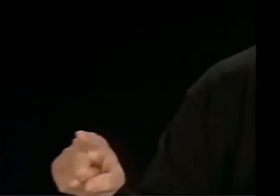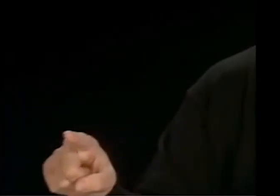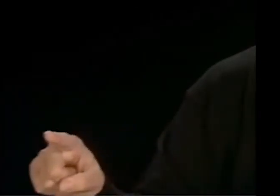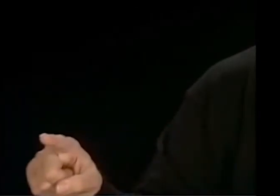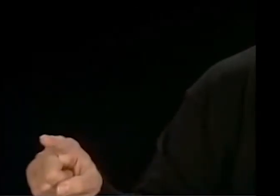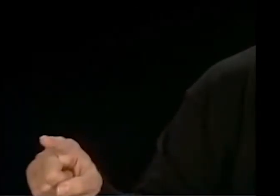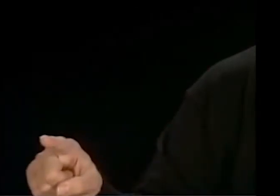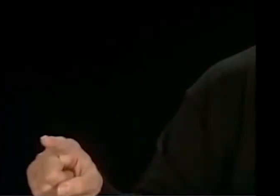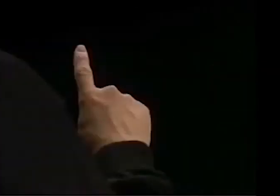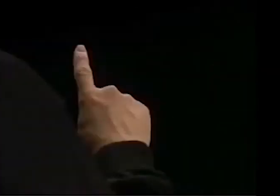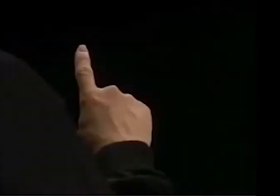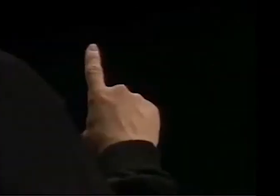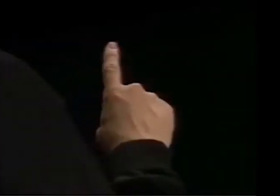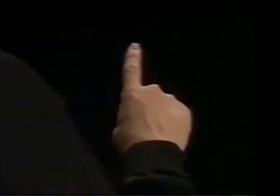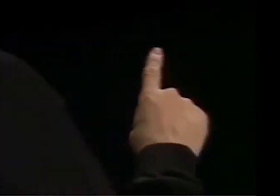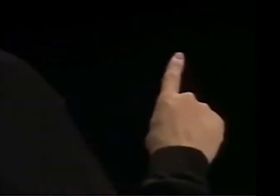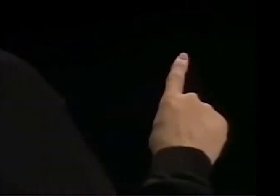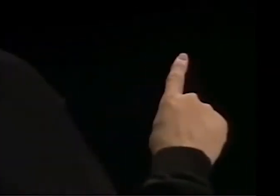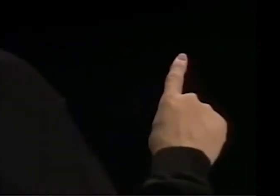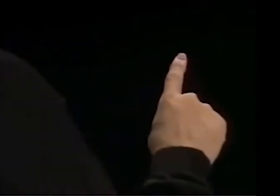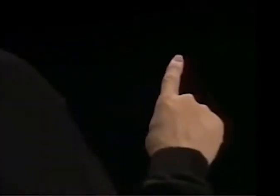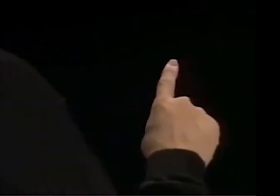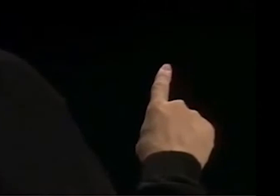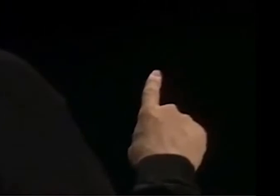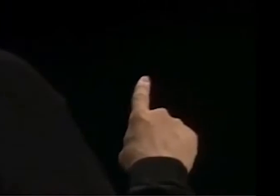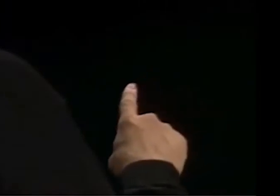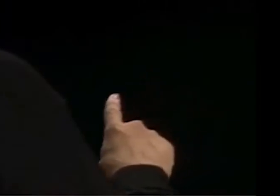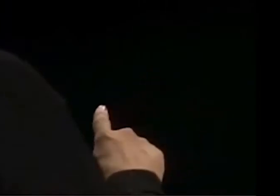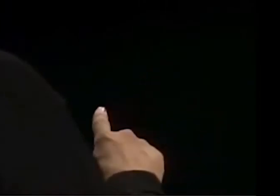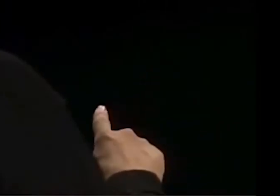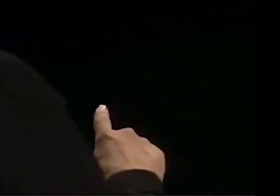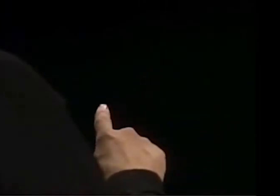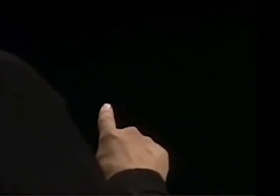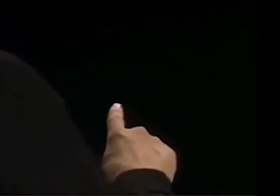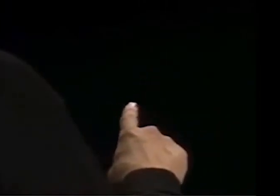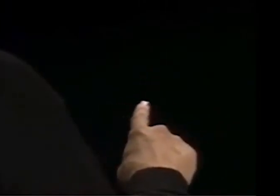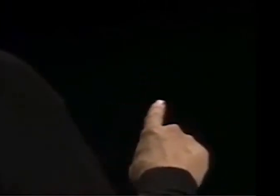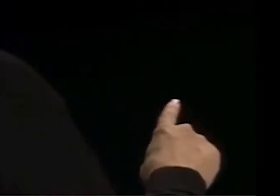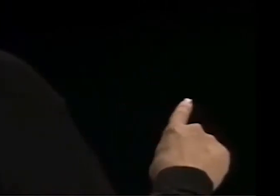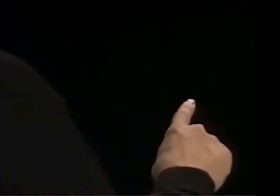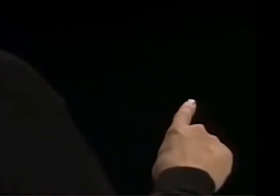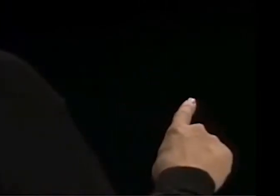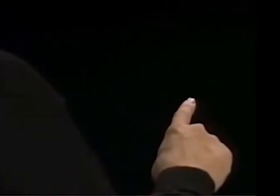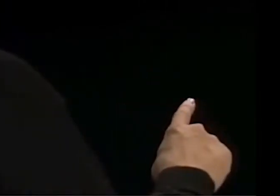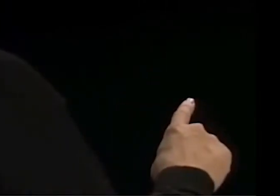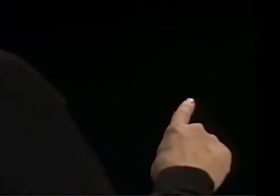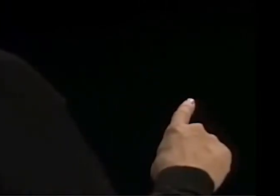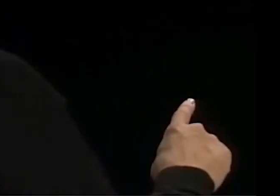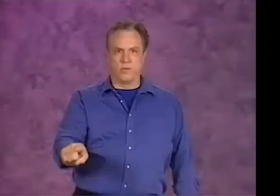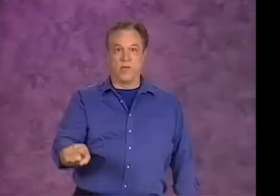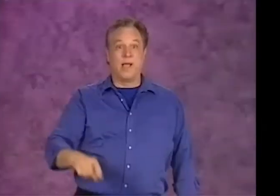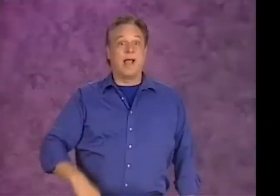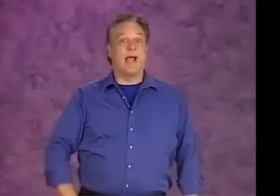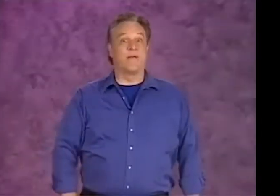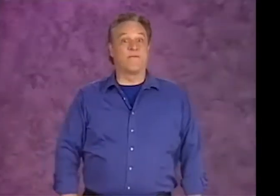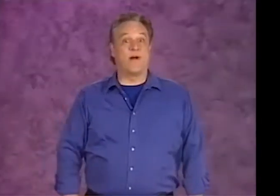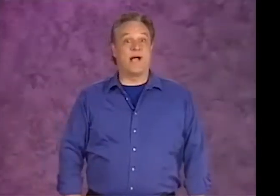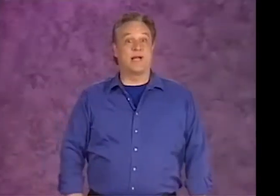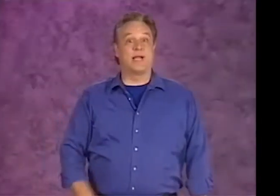And finally, this one without the dot over it, J. This should look like the letter J to you as you make